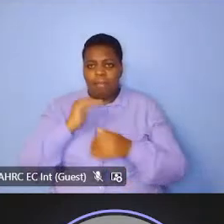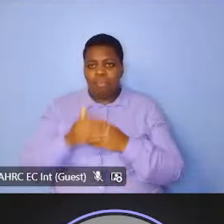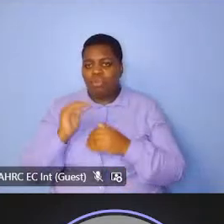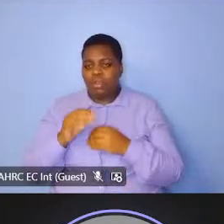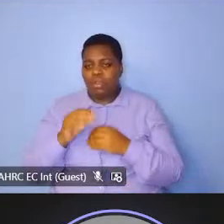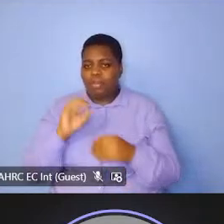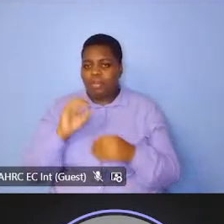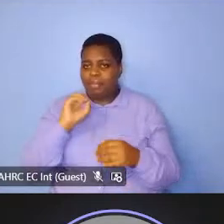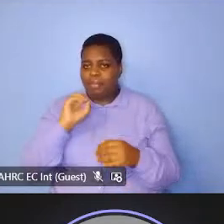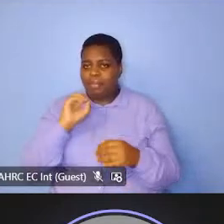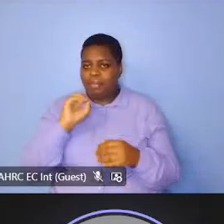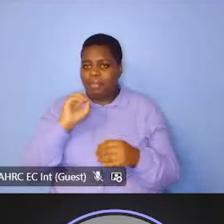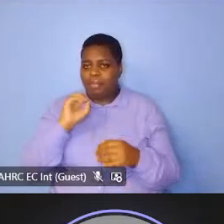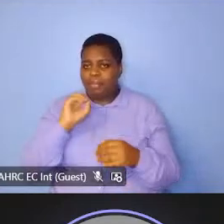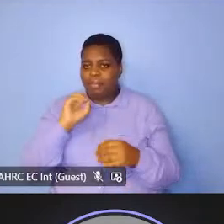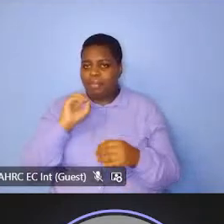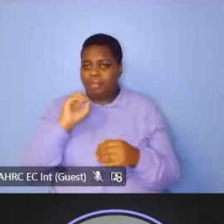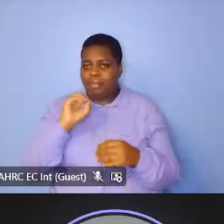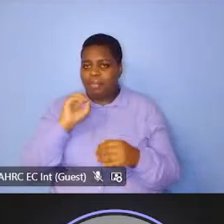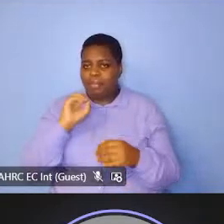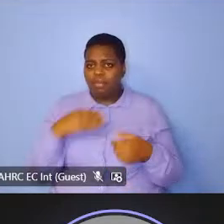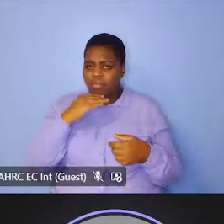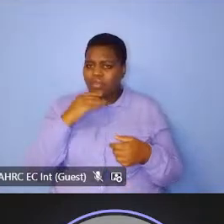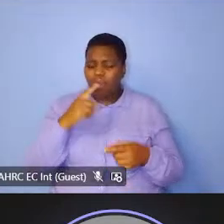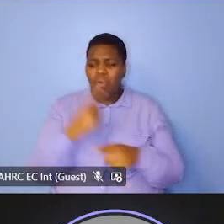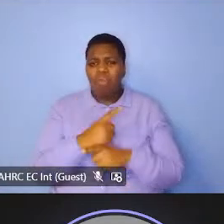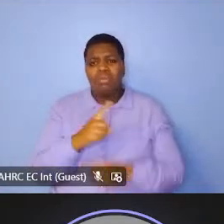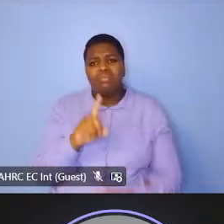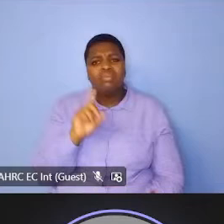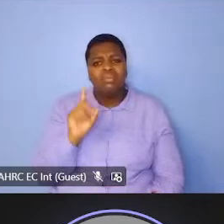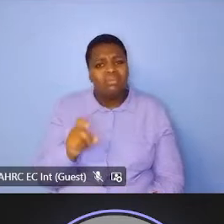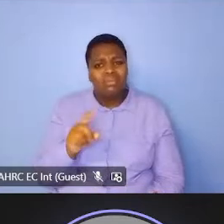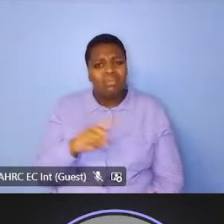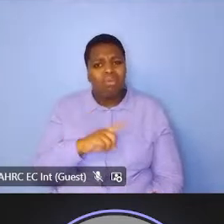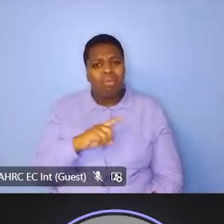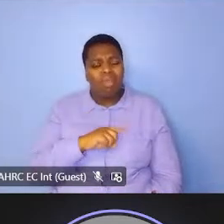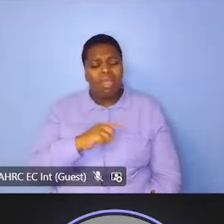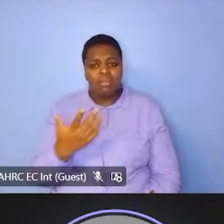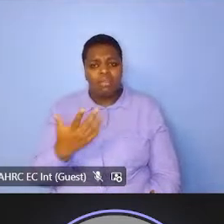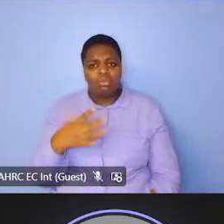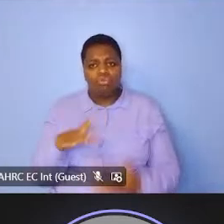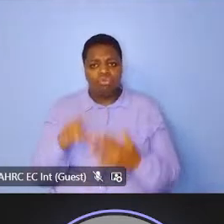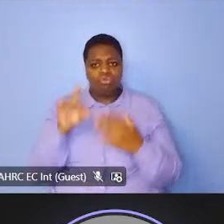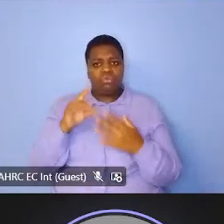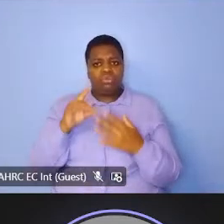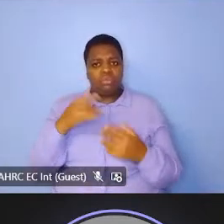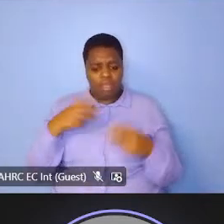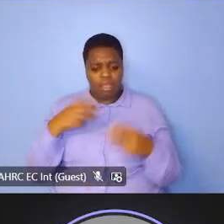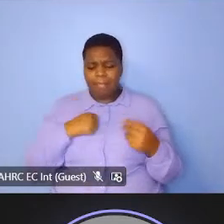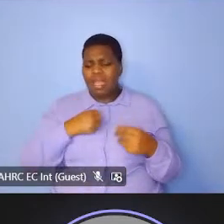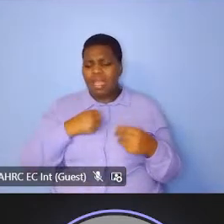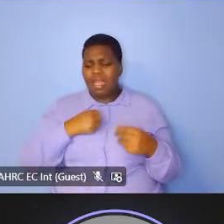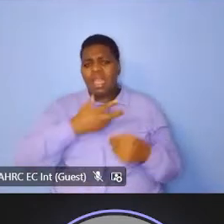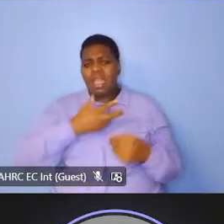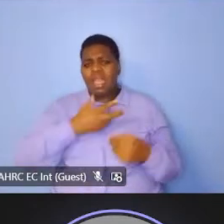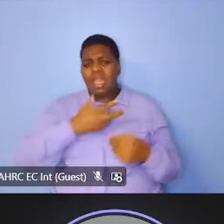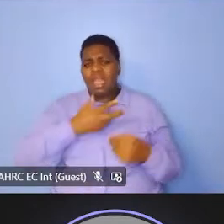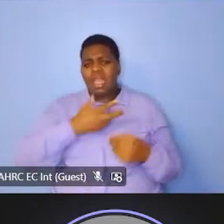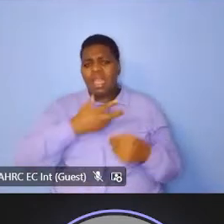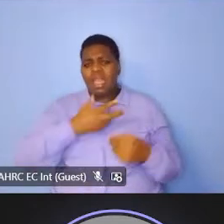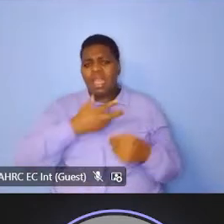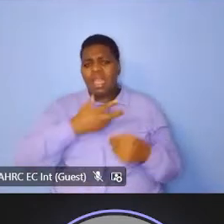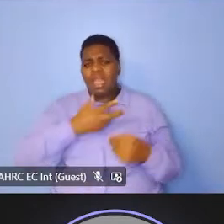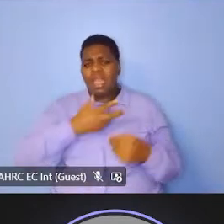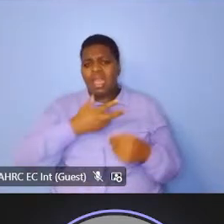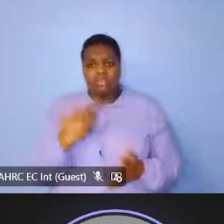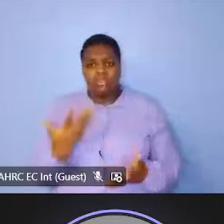and wanting to wear pants and having this being questioned, having the way in which she chooses to express her religion being questioned, and